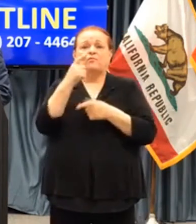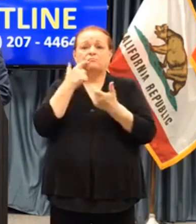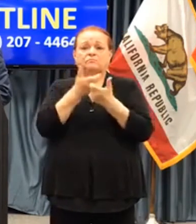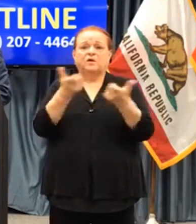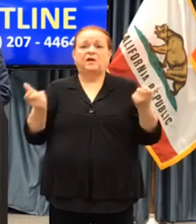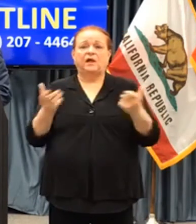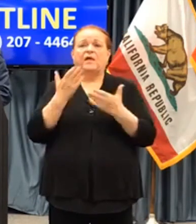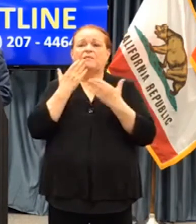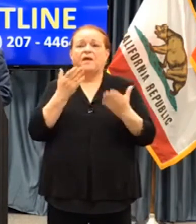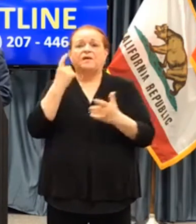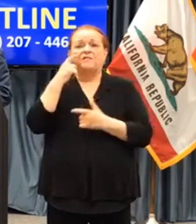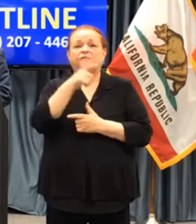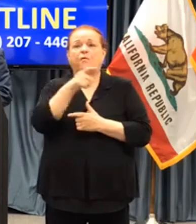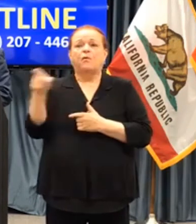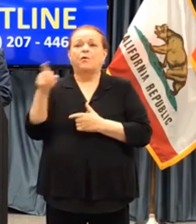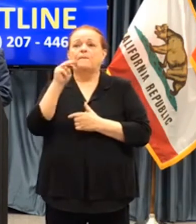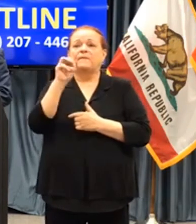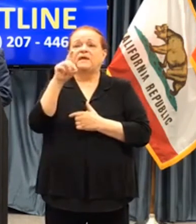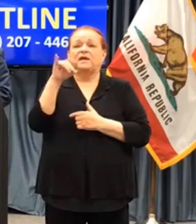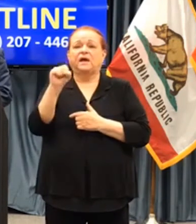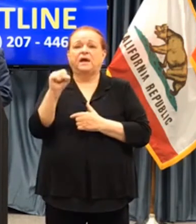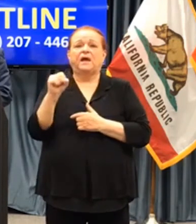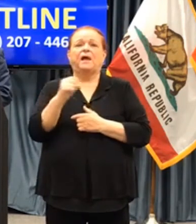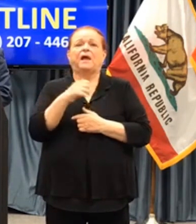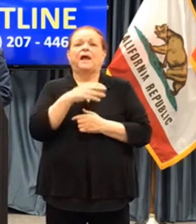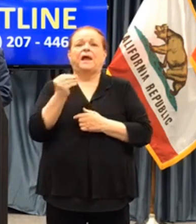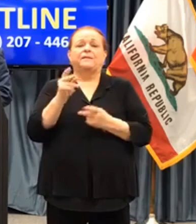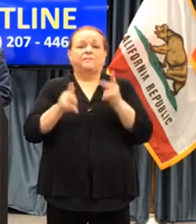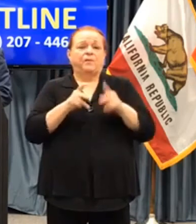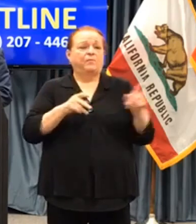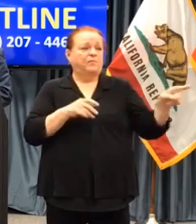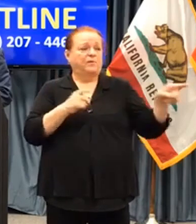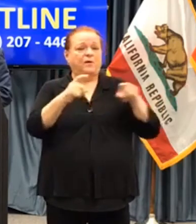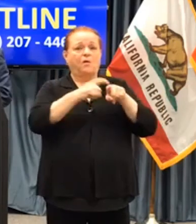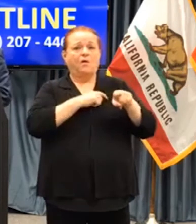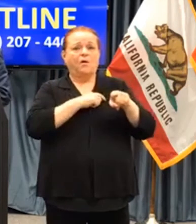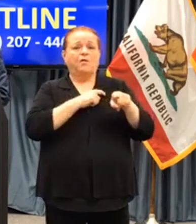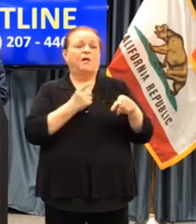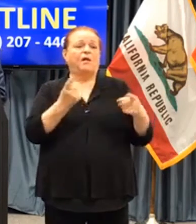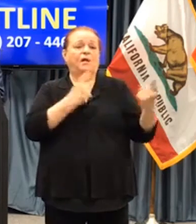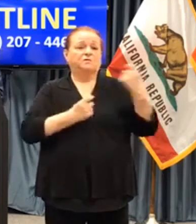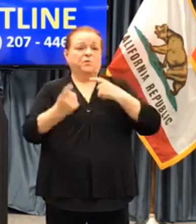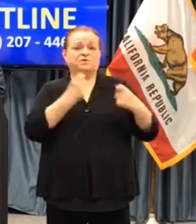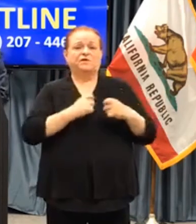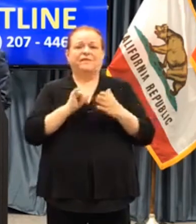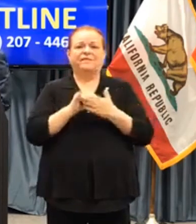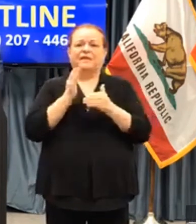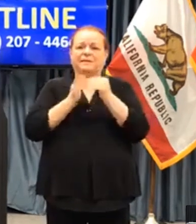members of the media who were here and asked questions. That concludes our press conference for today.